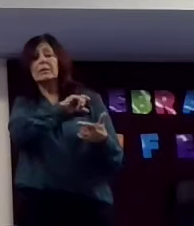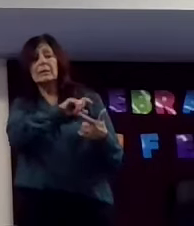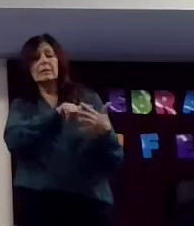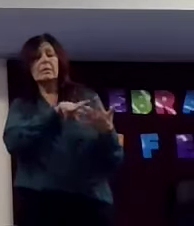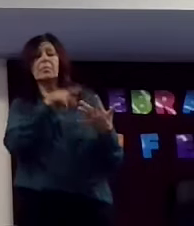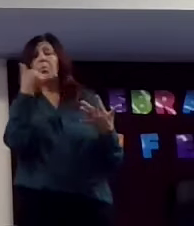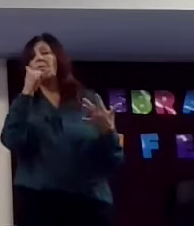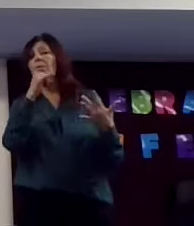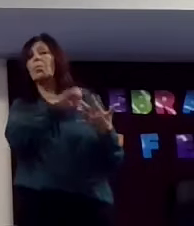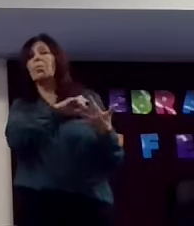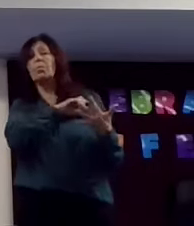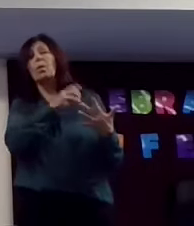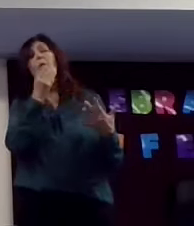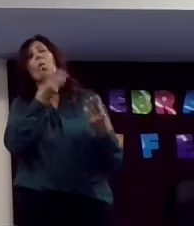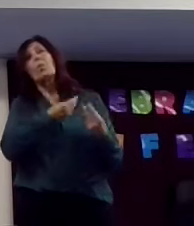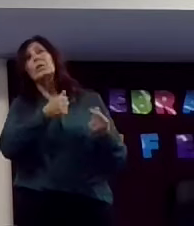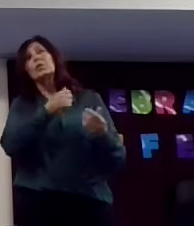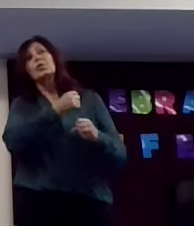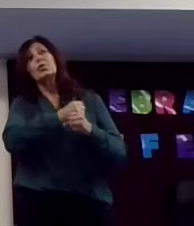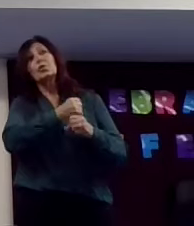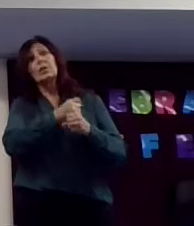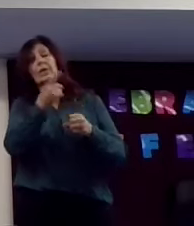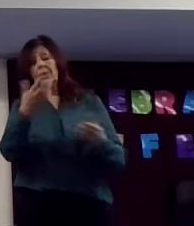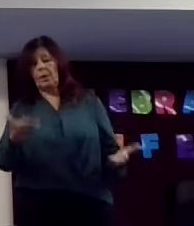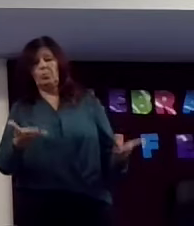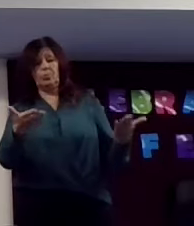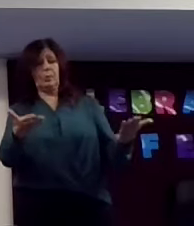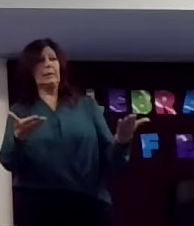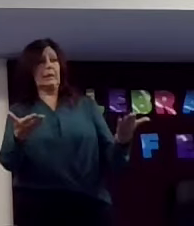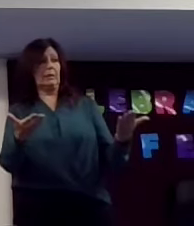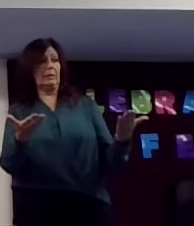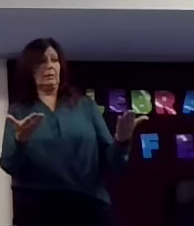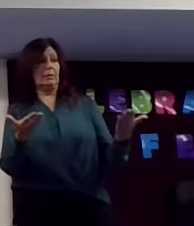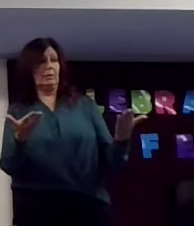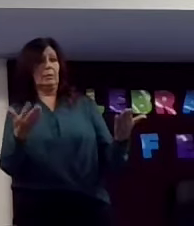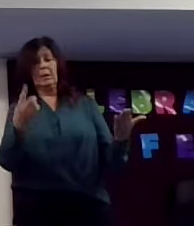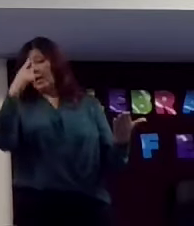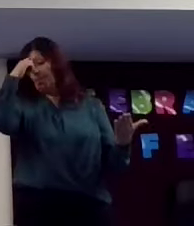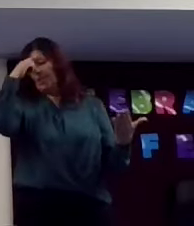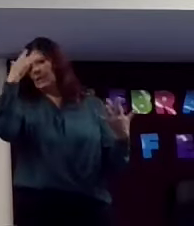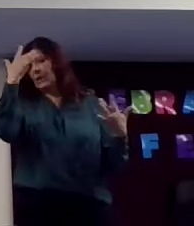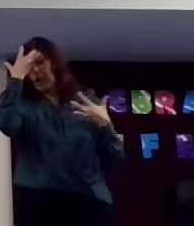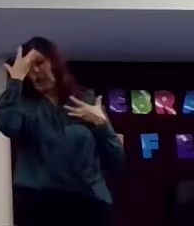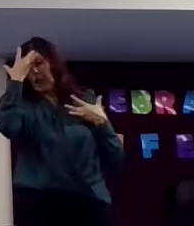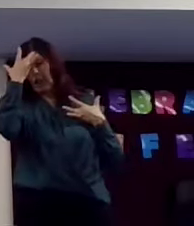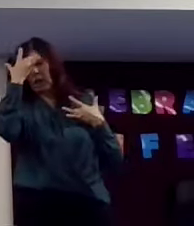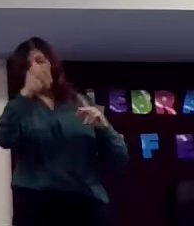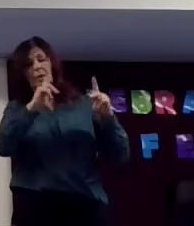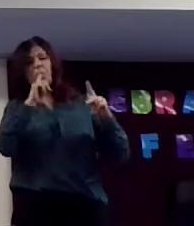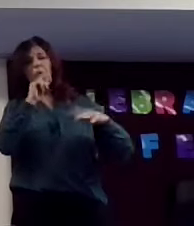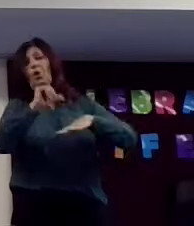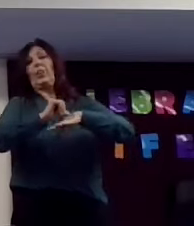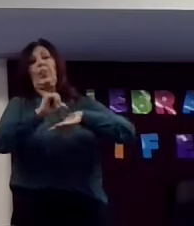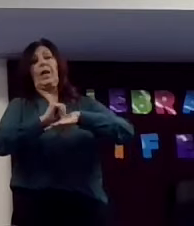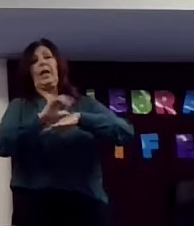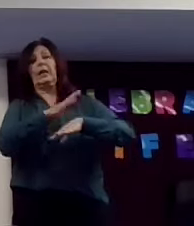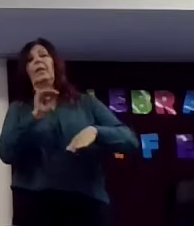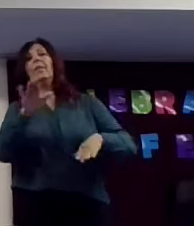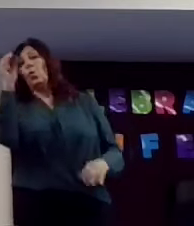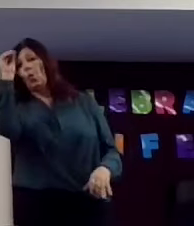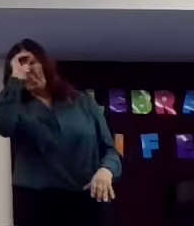Buffalo Police, Homeland Security, and they present the real people that are threats to society and their